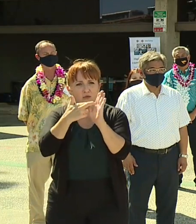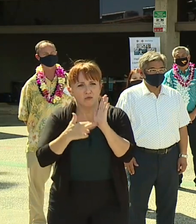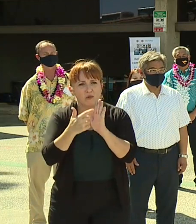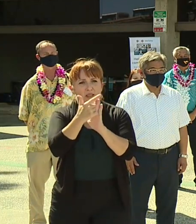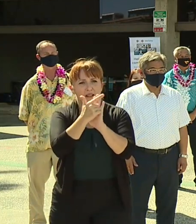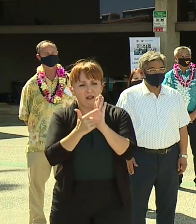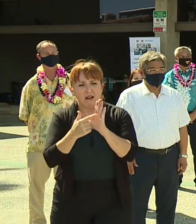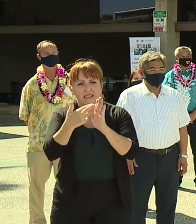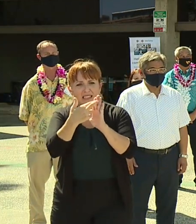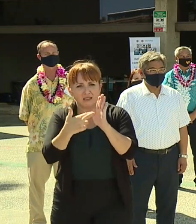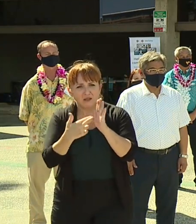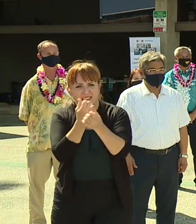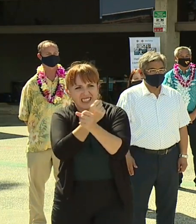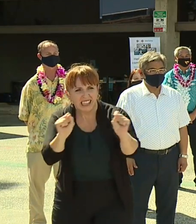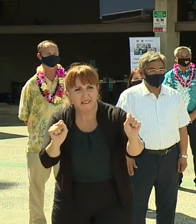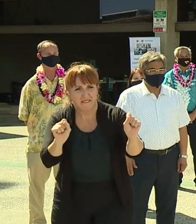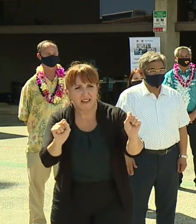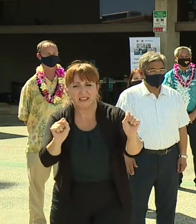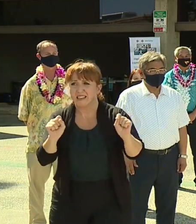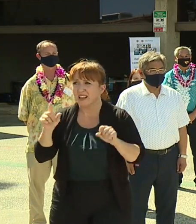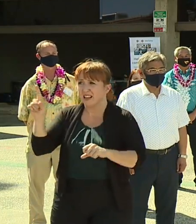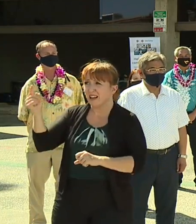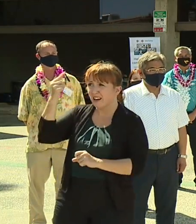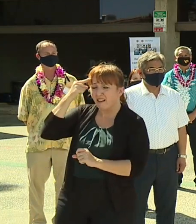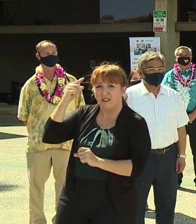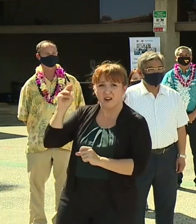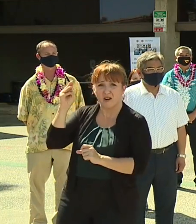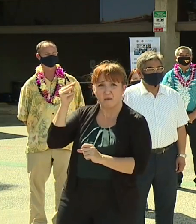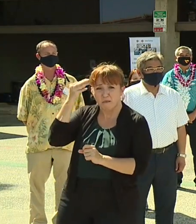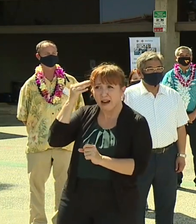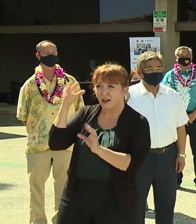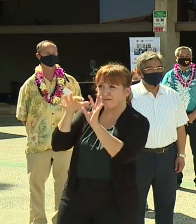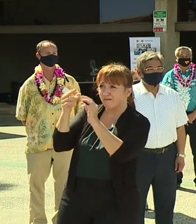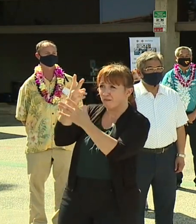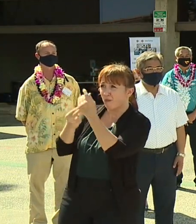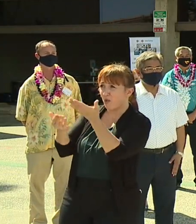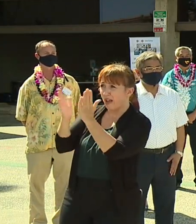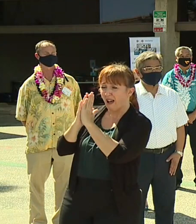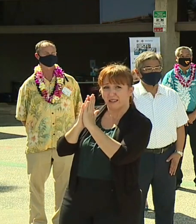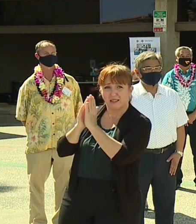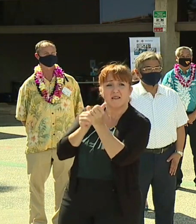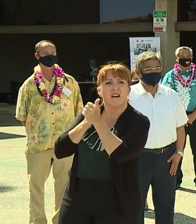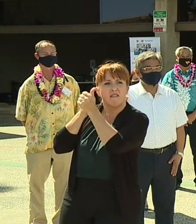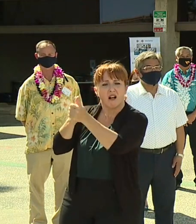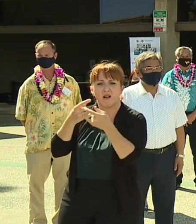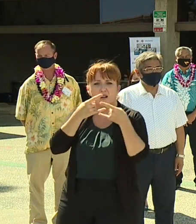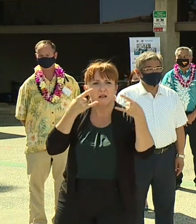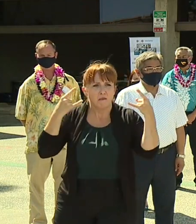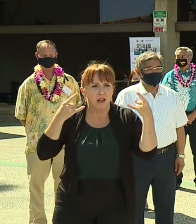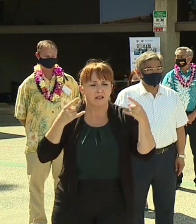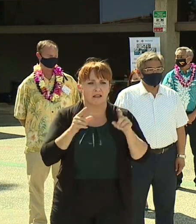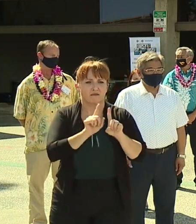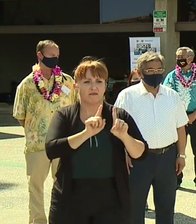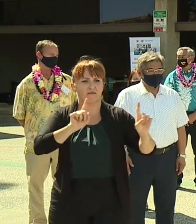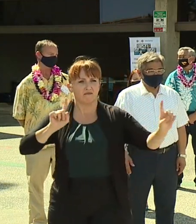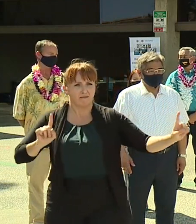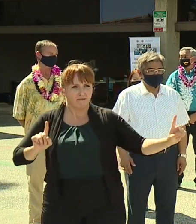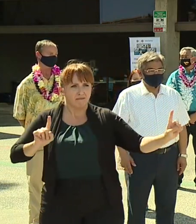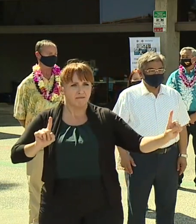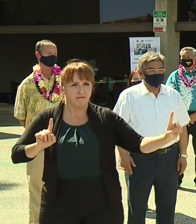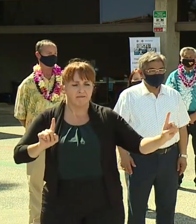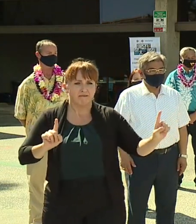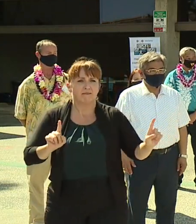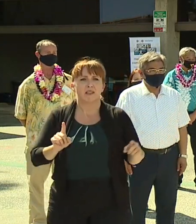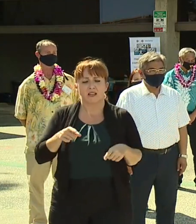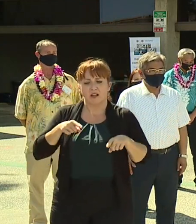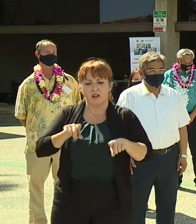the governor have been asking us to do, which is to keep wearing our masks, keep maintaining our social distancing.